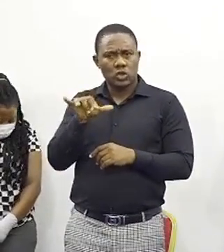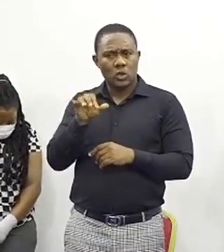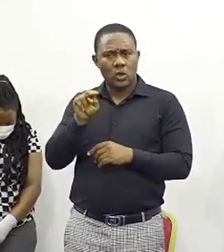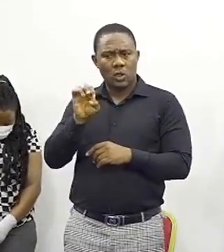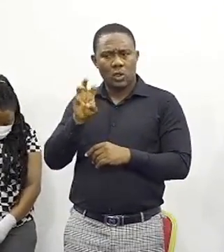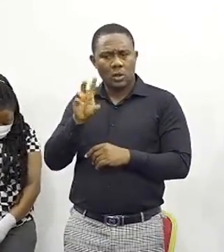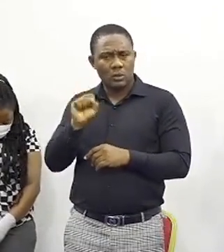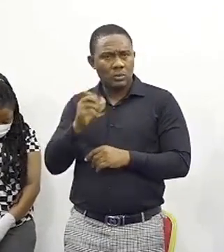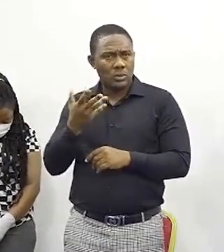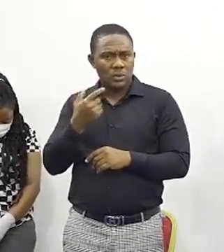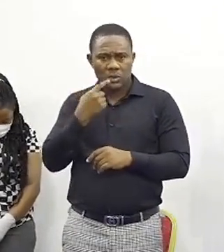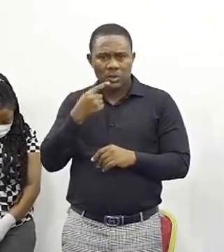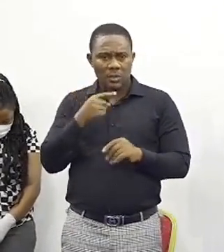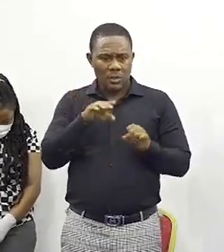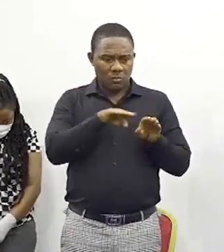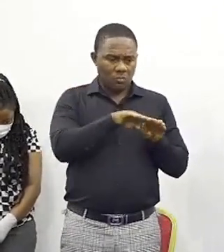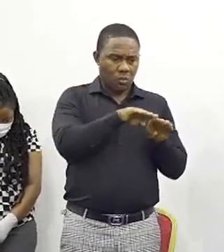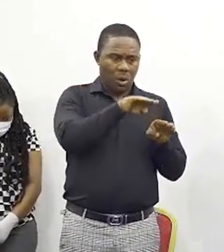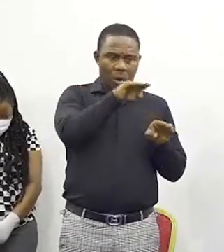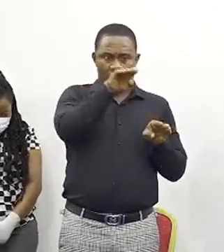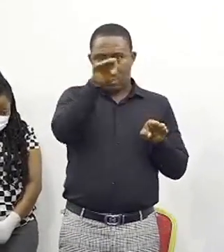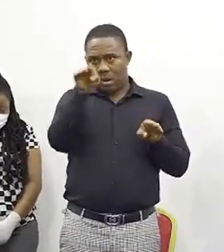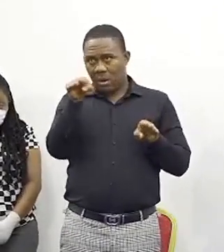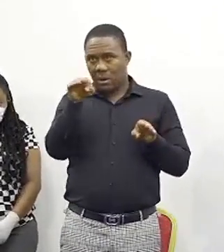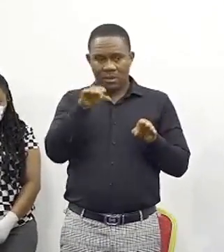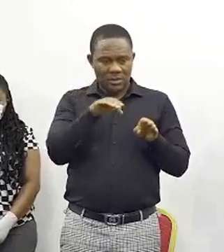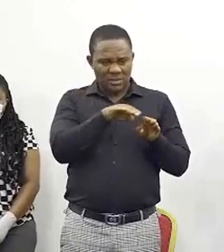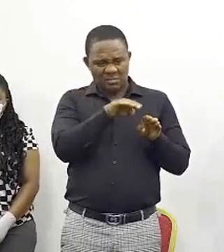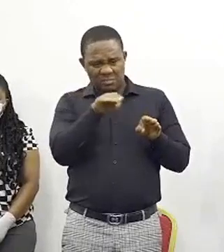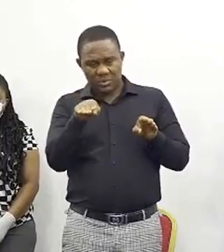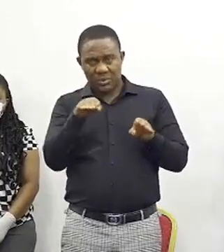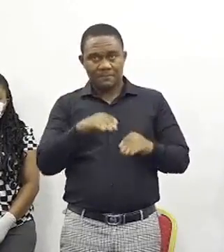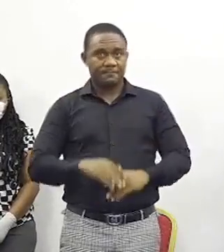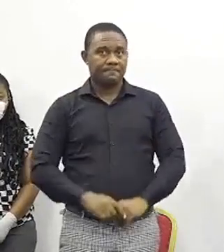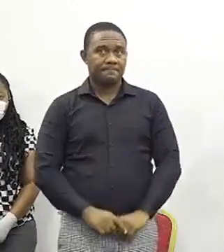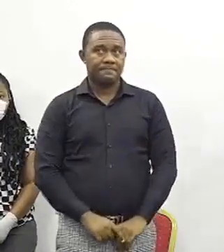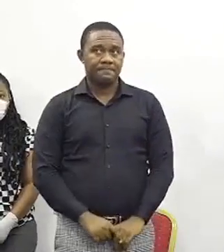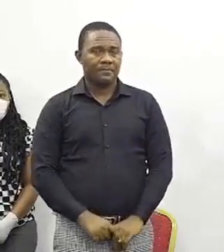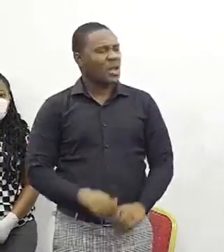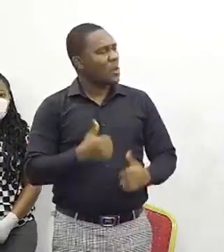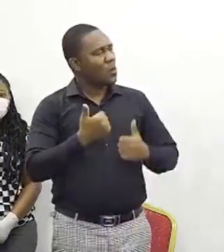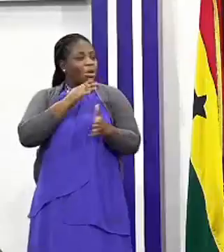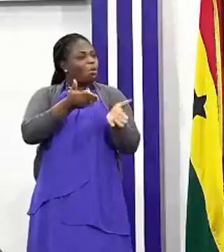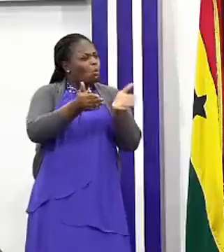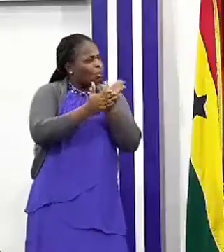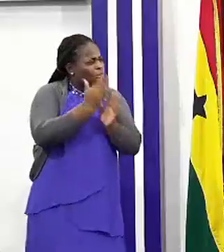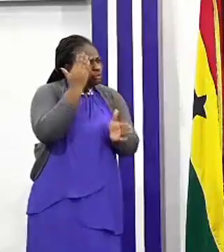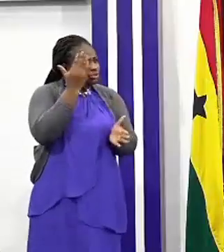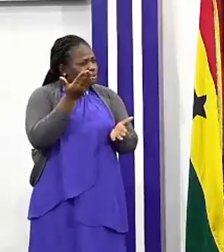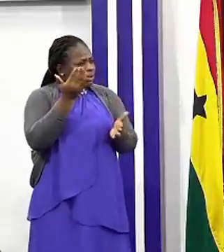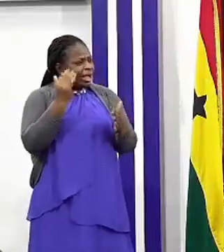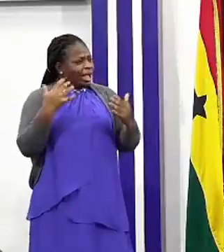that our curve is flattening. Which of the curves, by the way? The hospitalization, recovery,